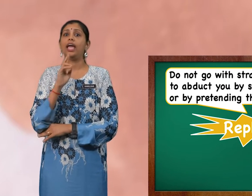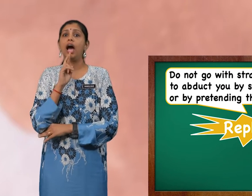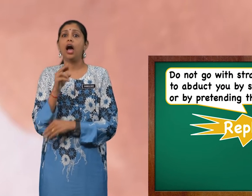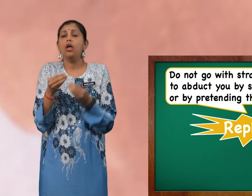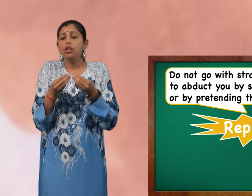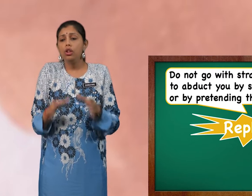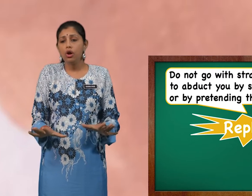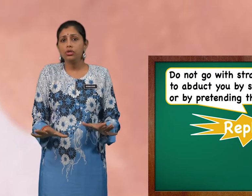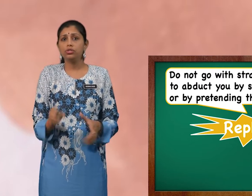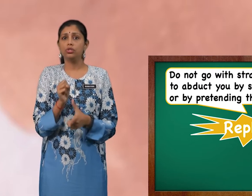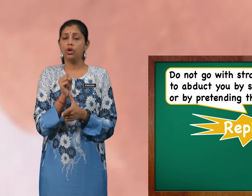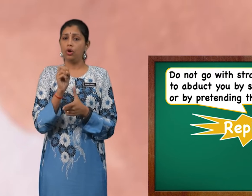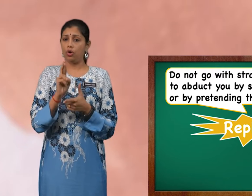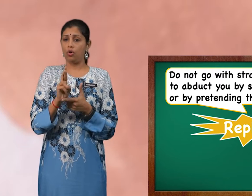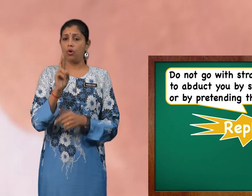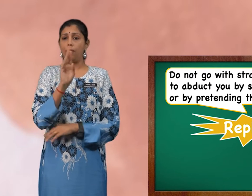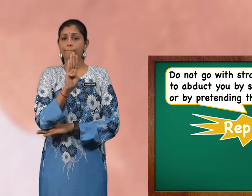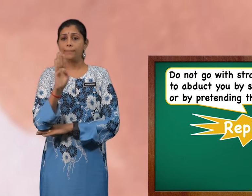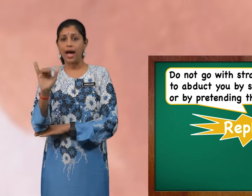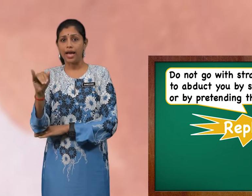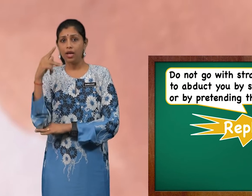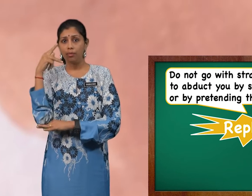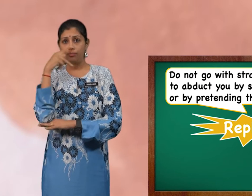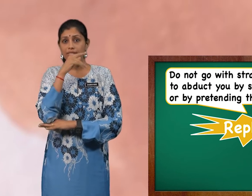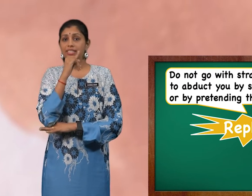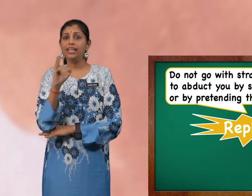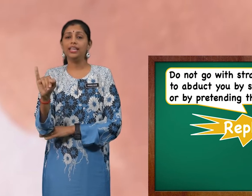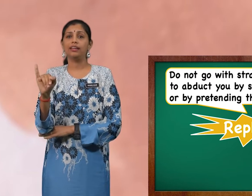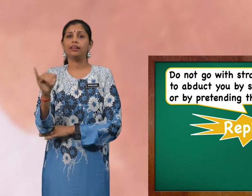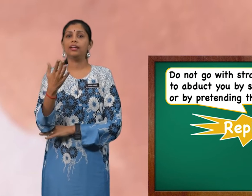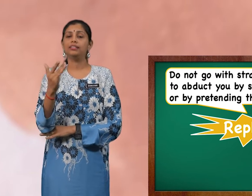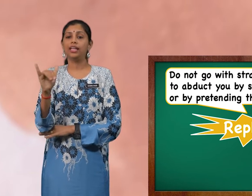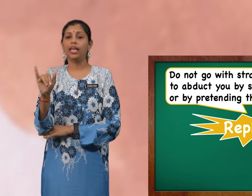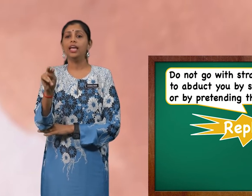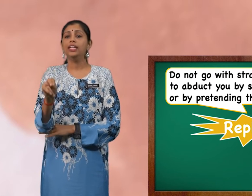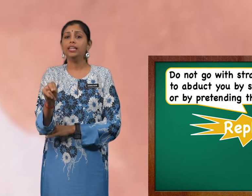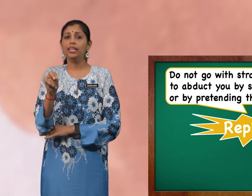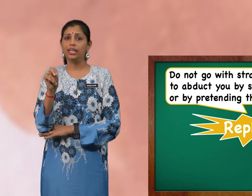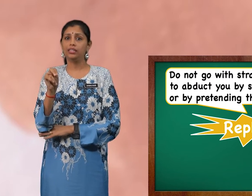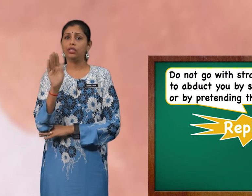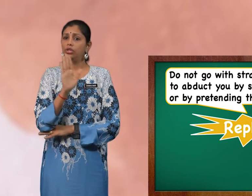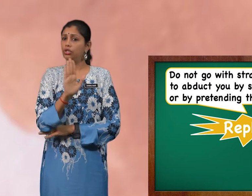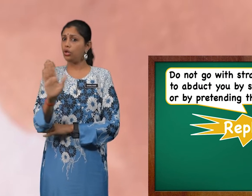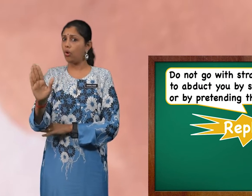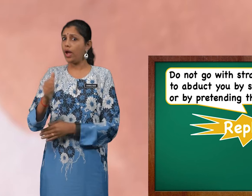are lost or by pretending they need your